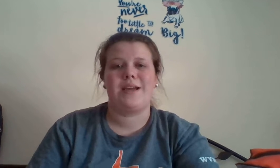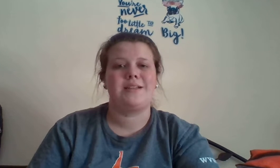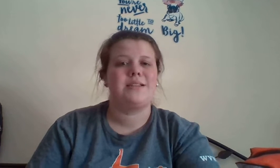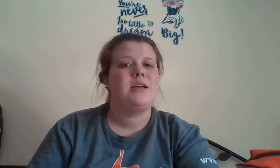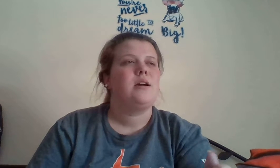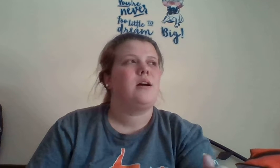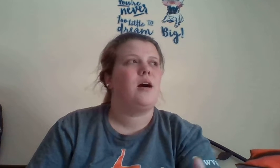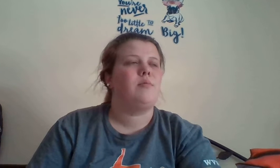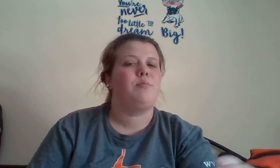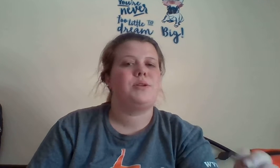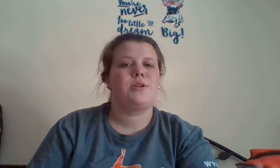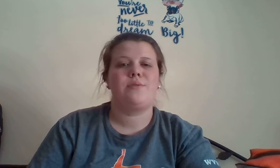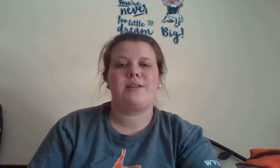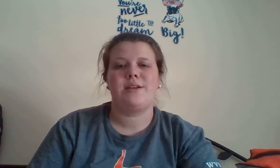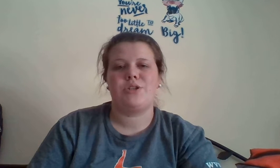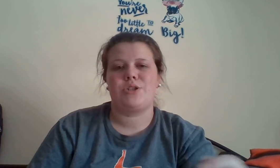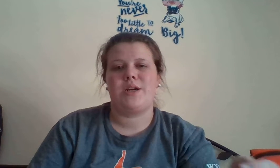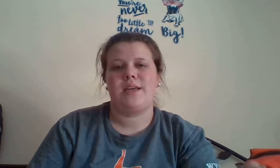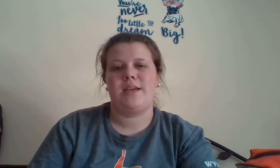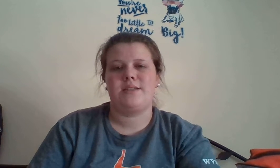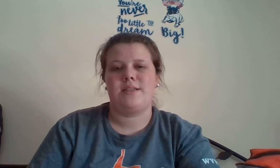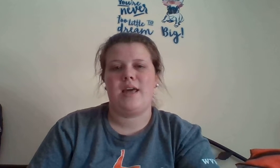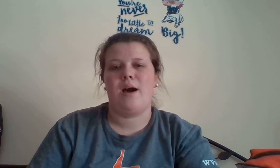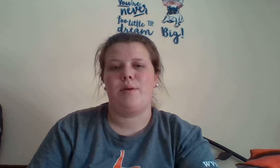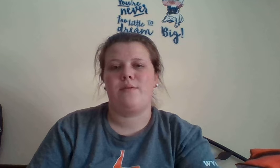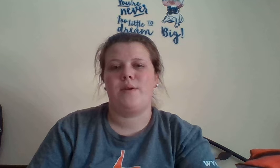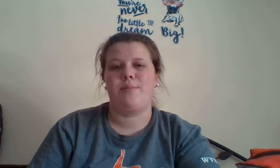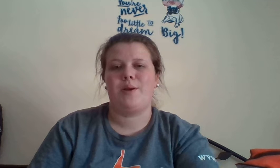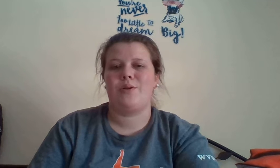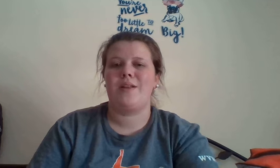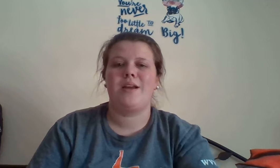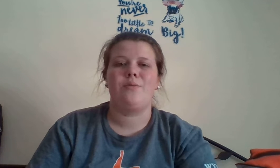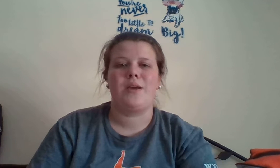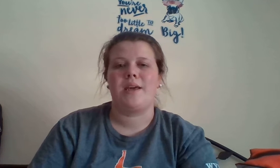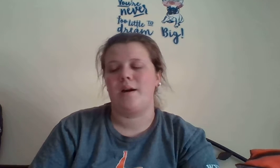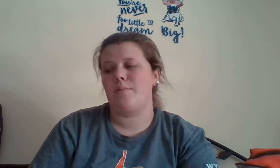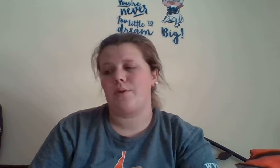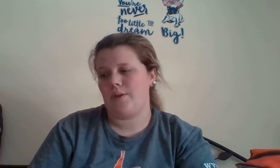weekends. But during the weekdays, just try to get into the habit of going to bed early and waking up early.